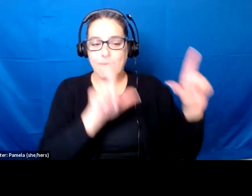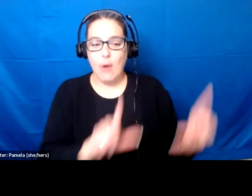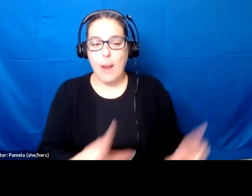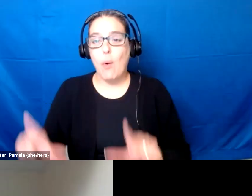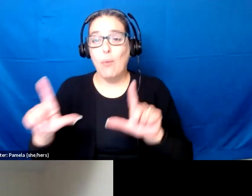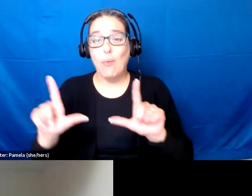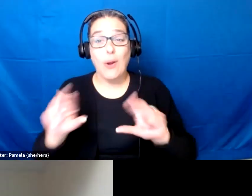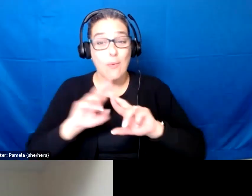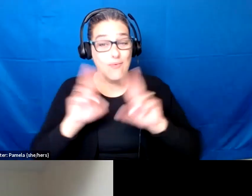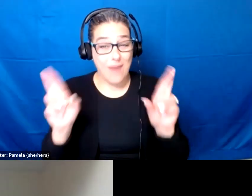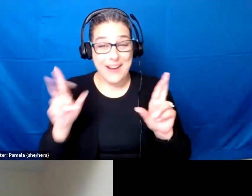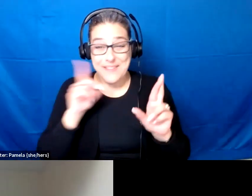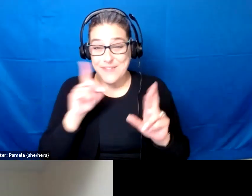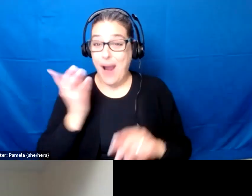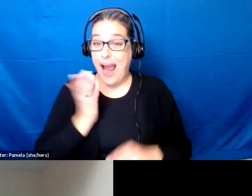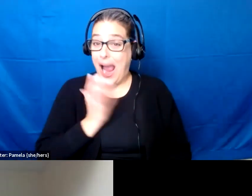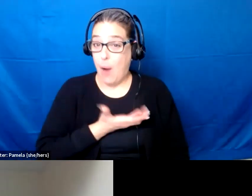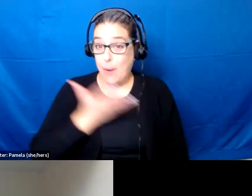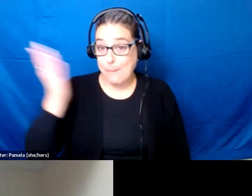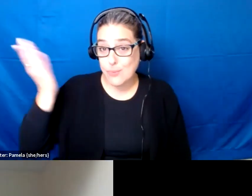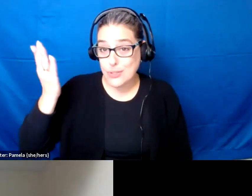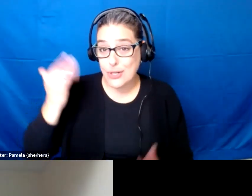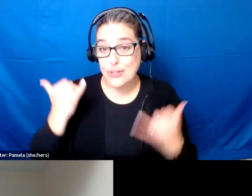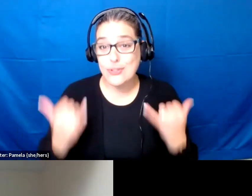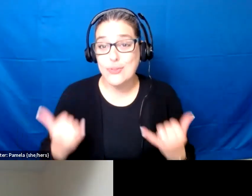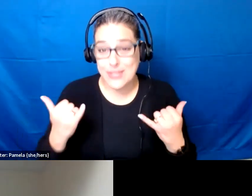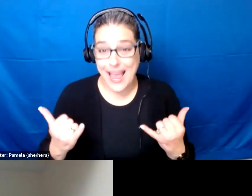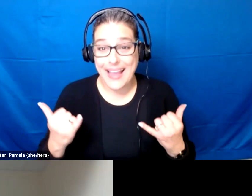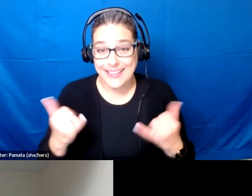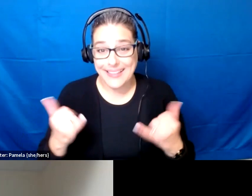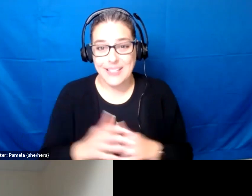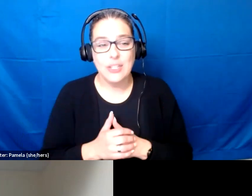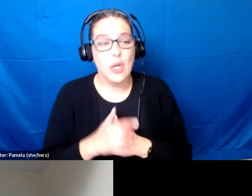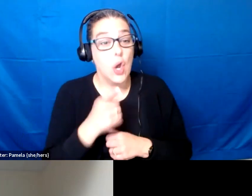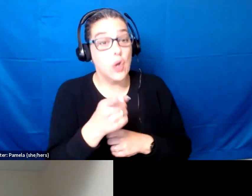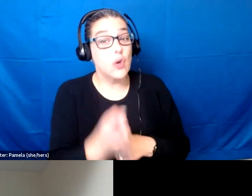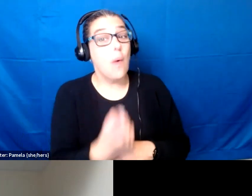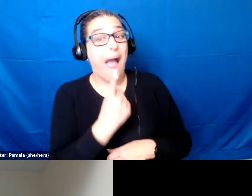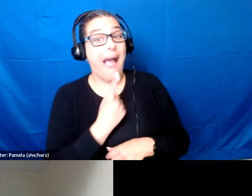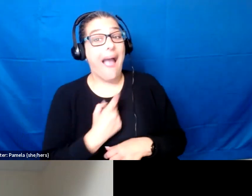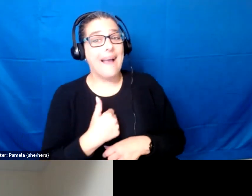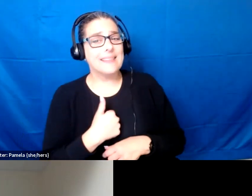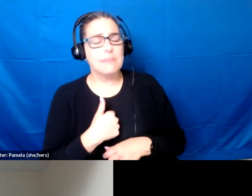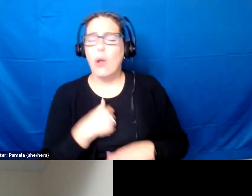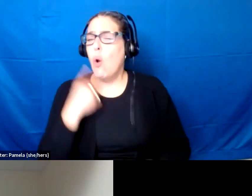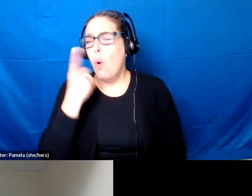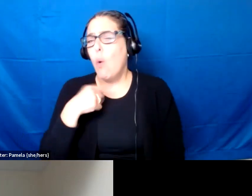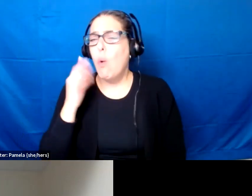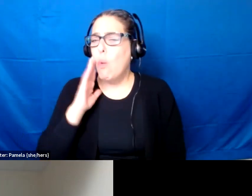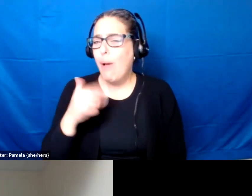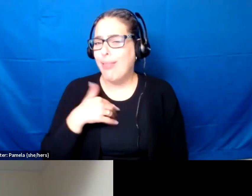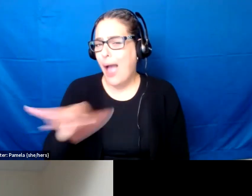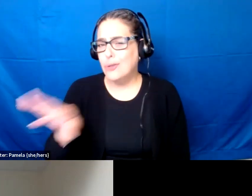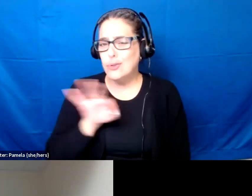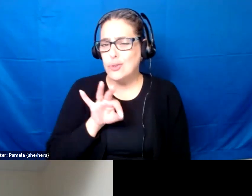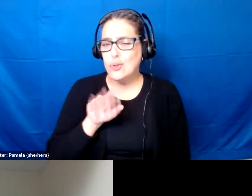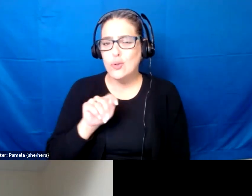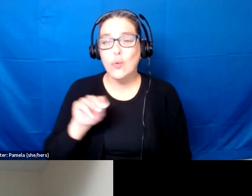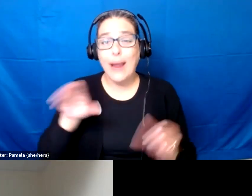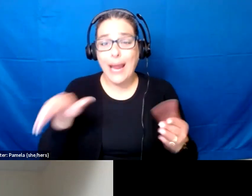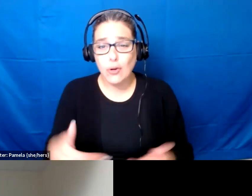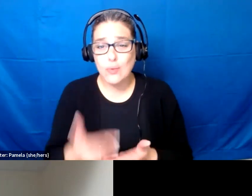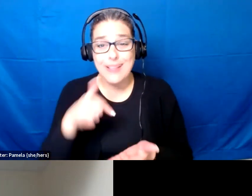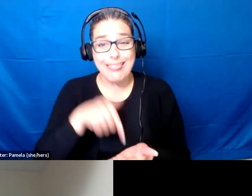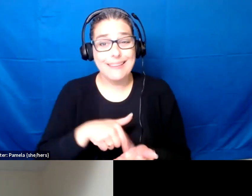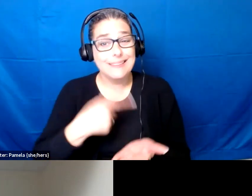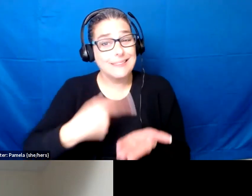two presenters who, if you asked me who would I choose to introduce this topic within